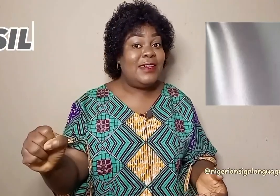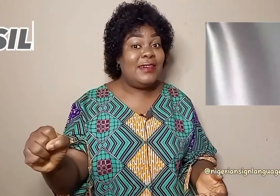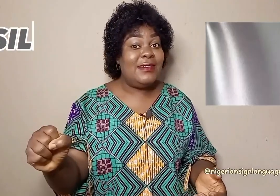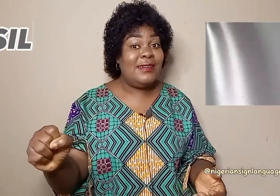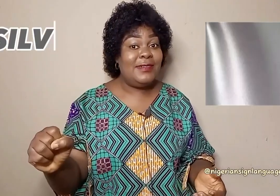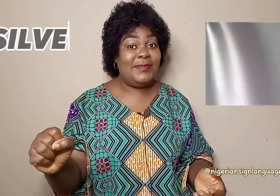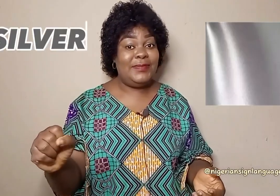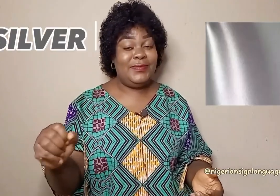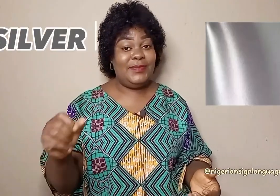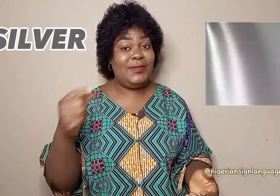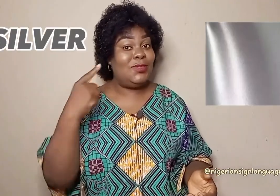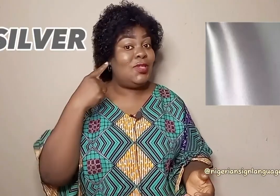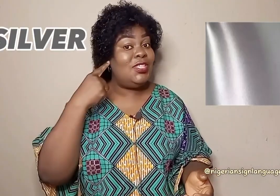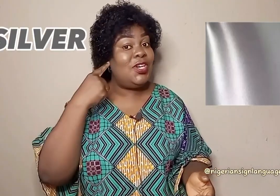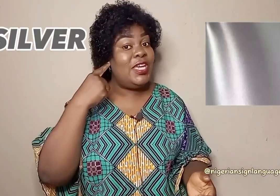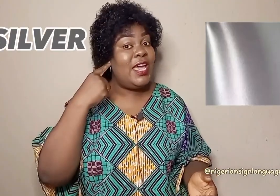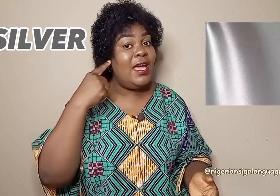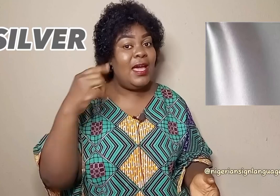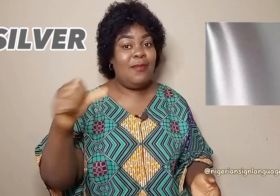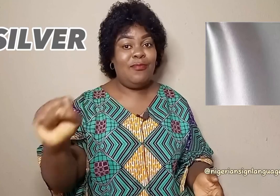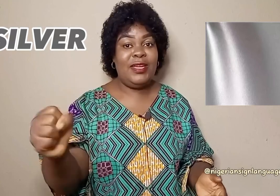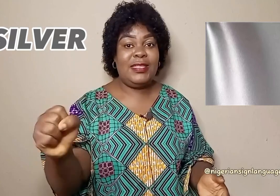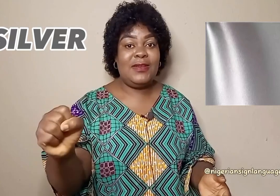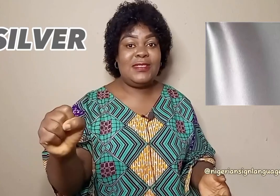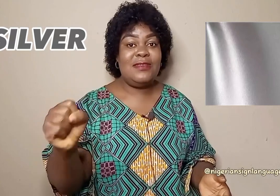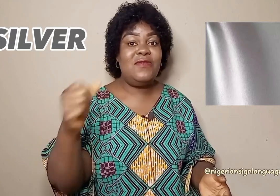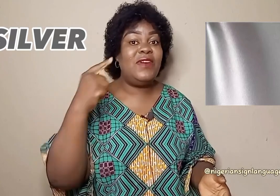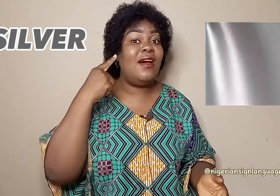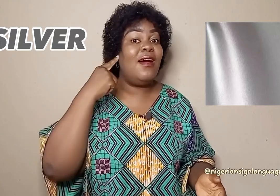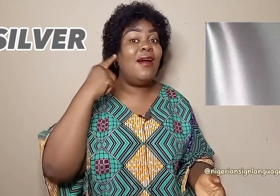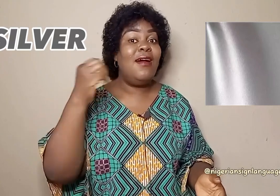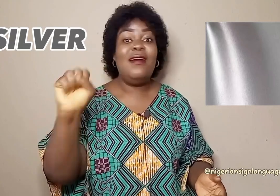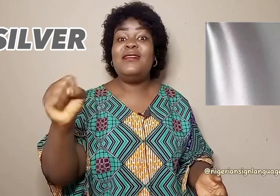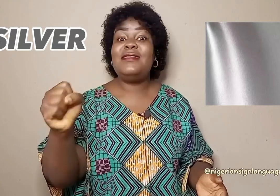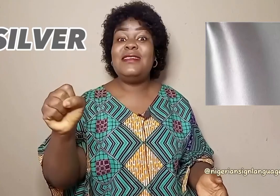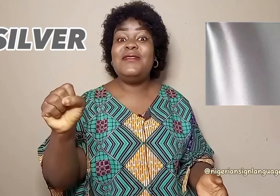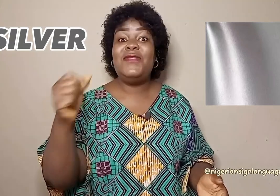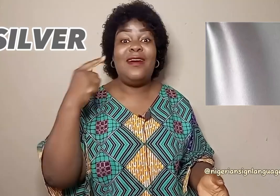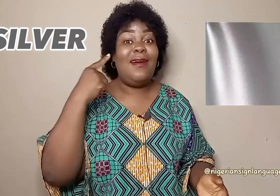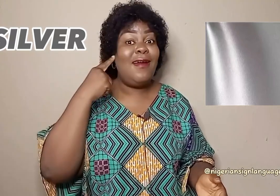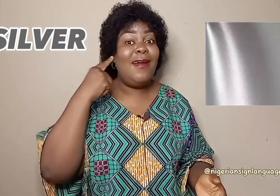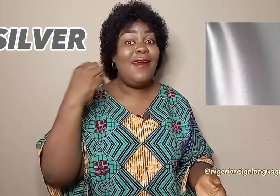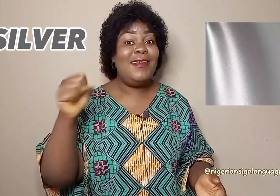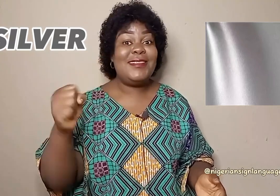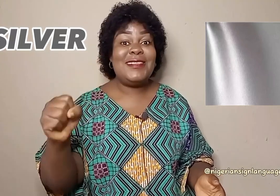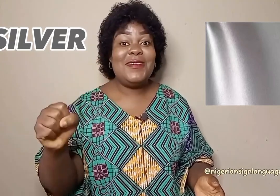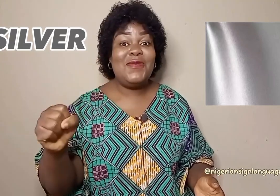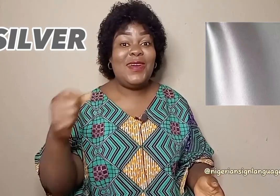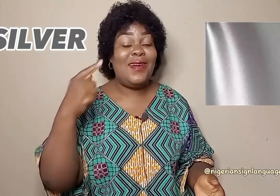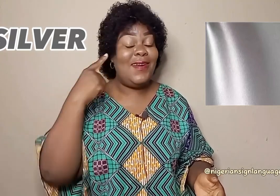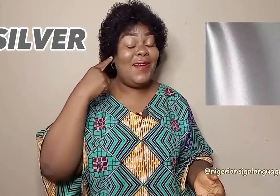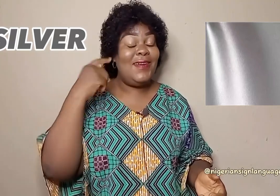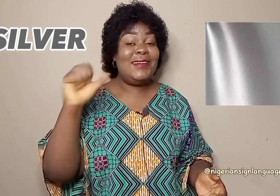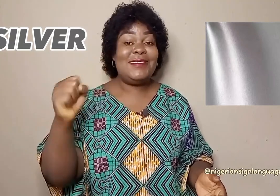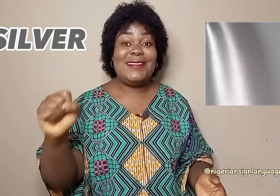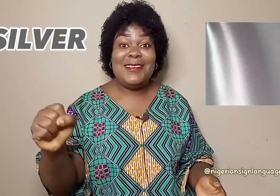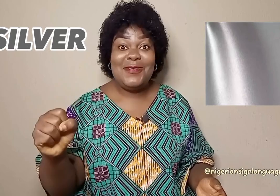silver. You touch your ear and bring it out. Silver. Silver. Silver.